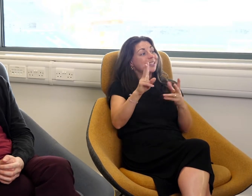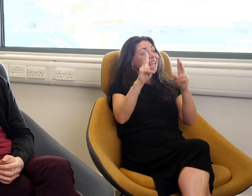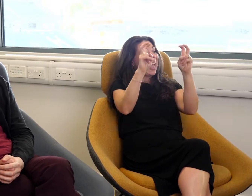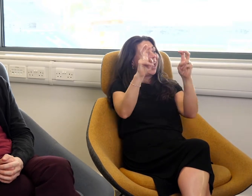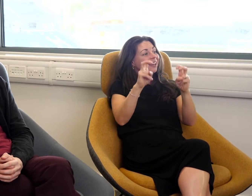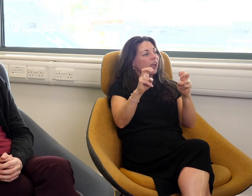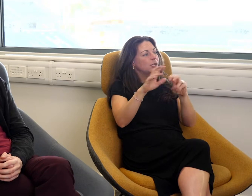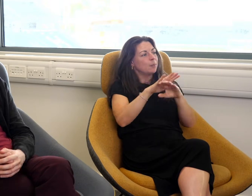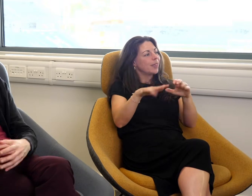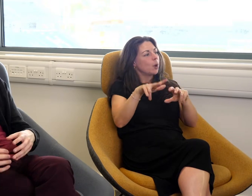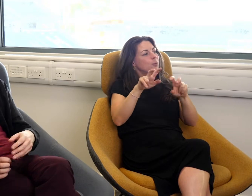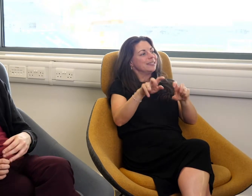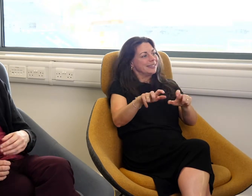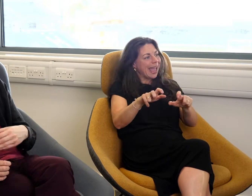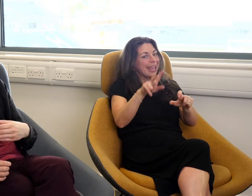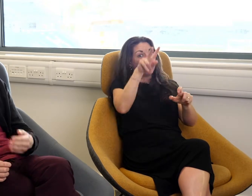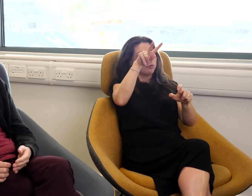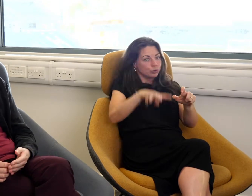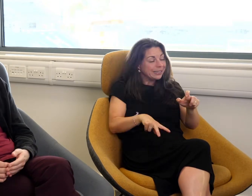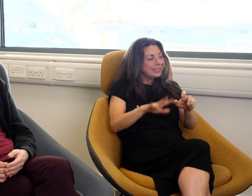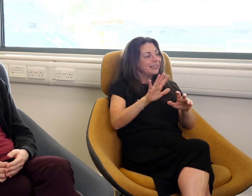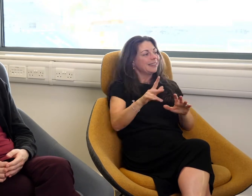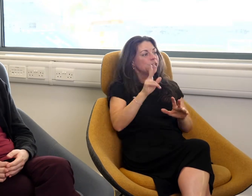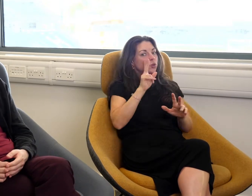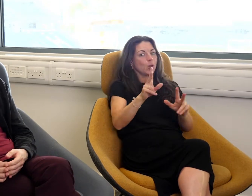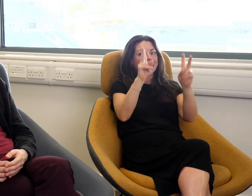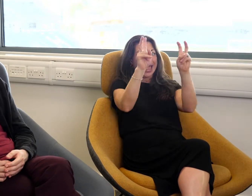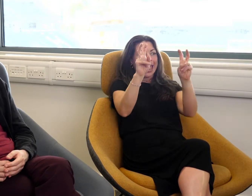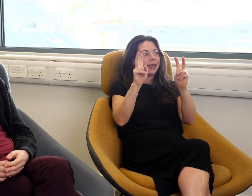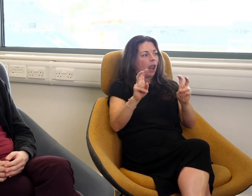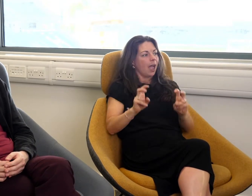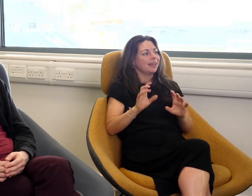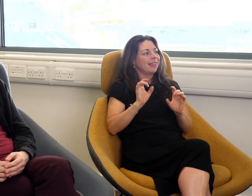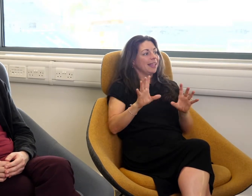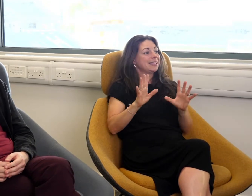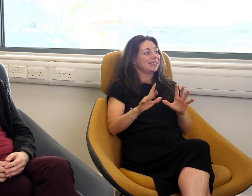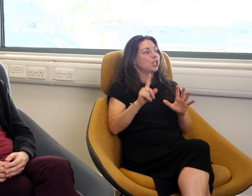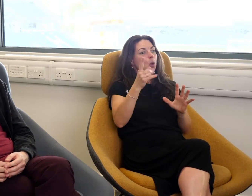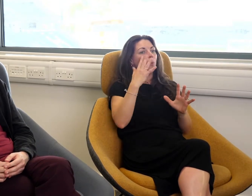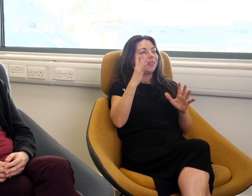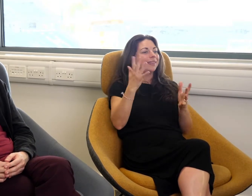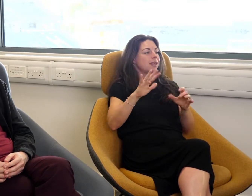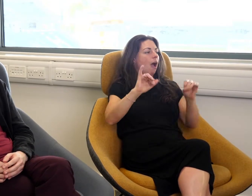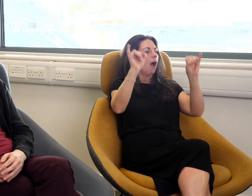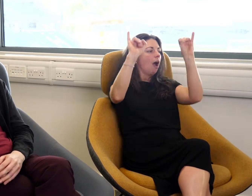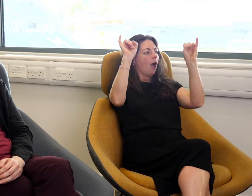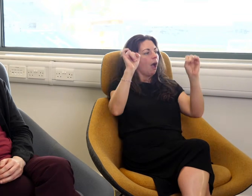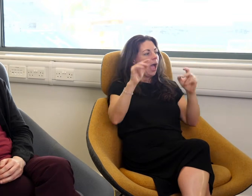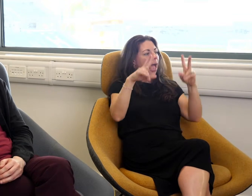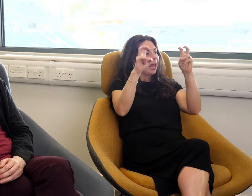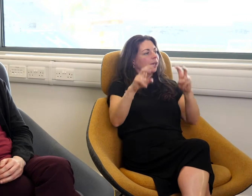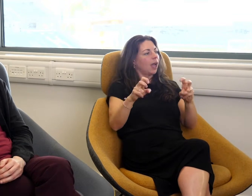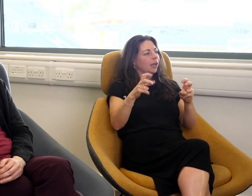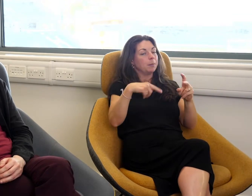And so when you get more kind of sensationalist headlines, that can be really difficult in terms of